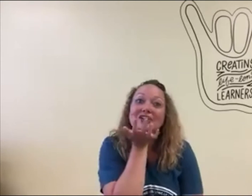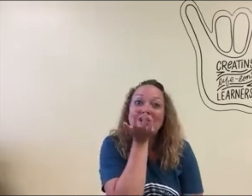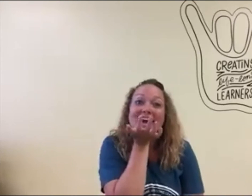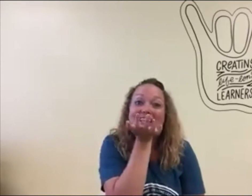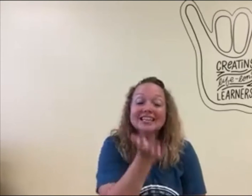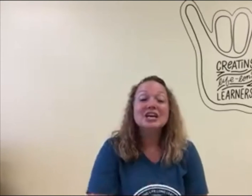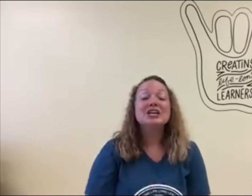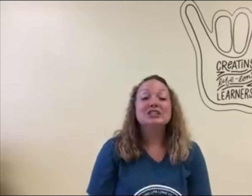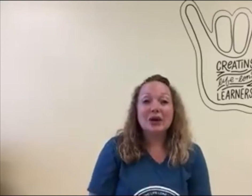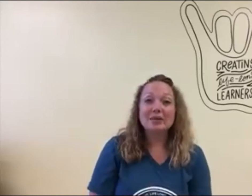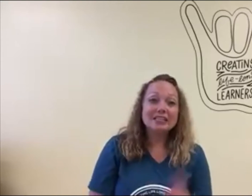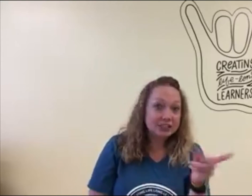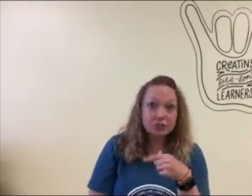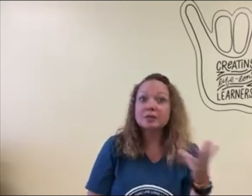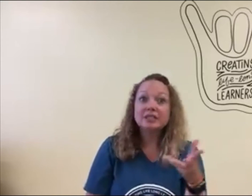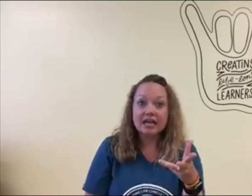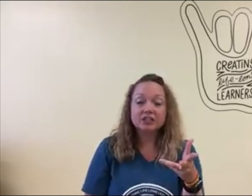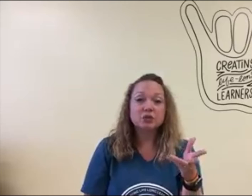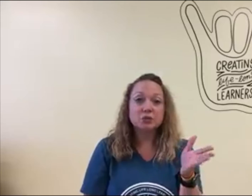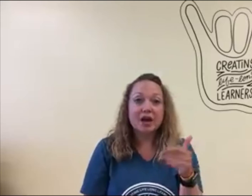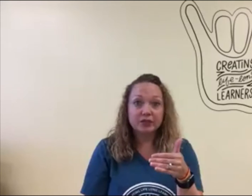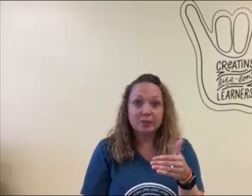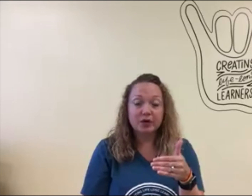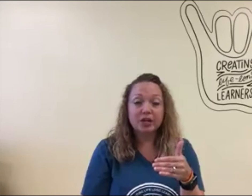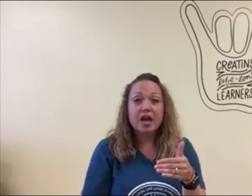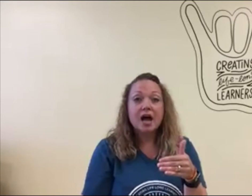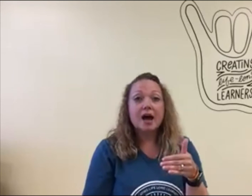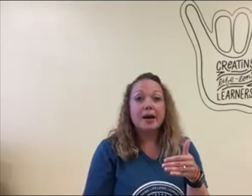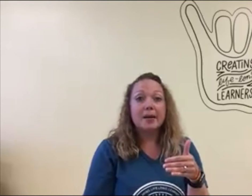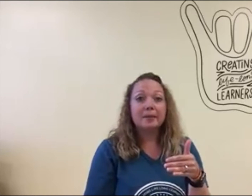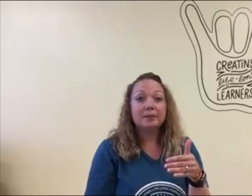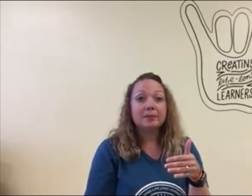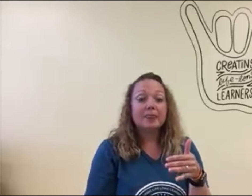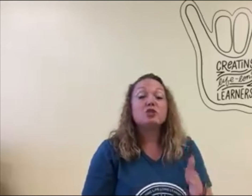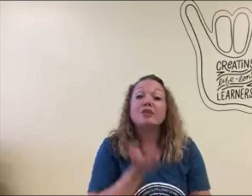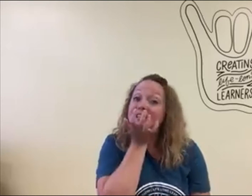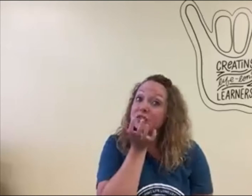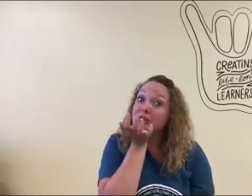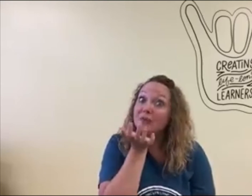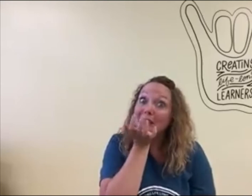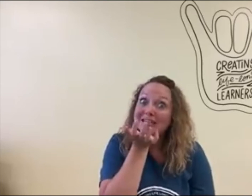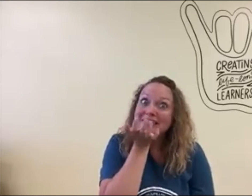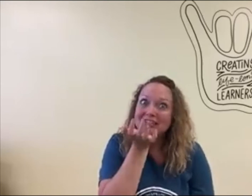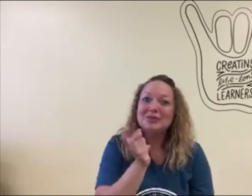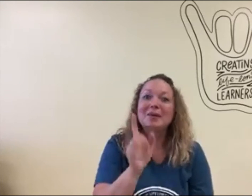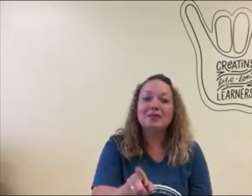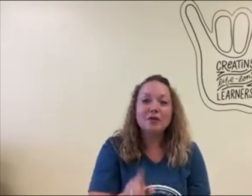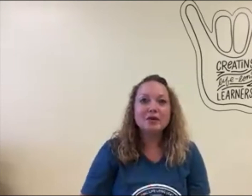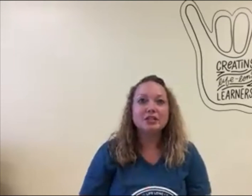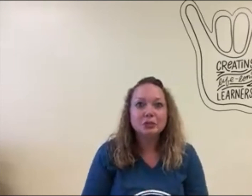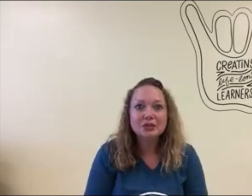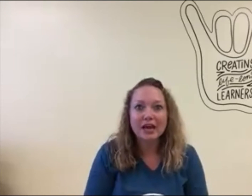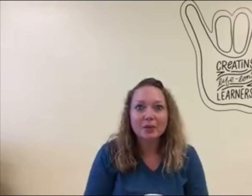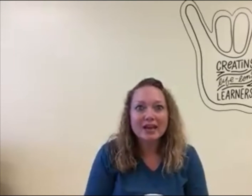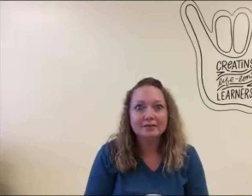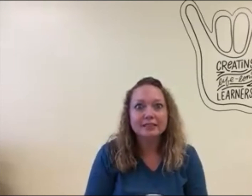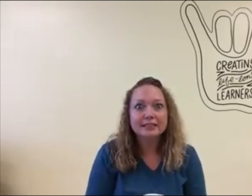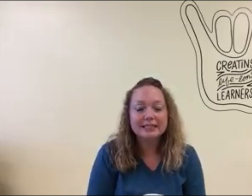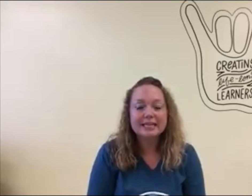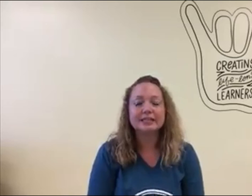grass. So I'm gonna teach you some signs throughout the book. Grass is one of them I'm gonna teach you, but before we do that, we have to sing. So there's